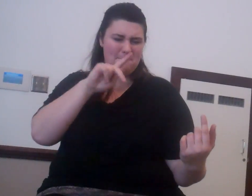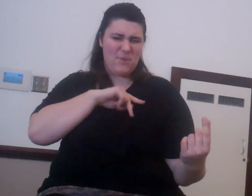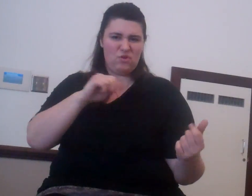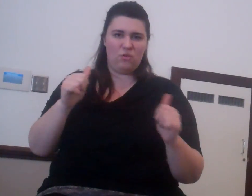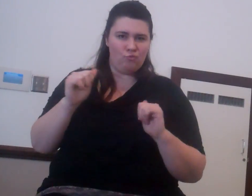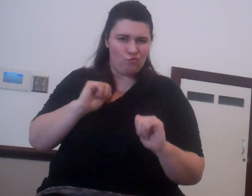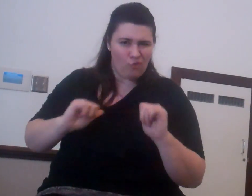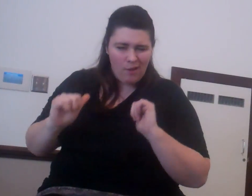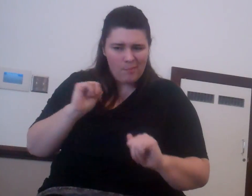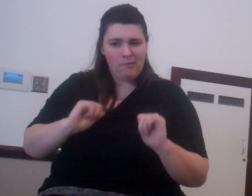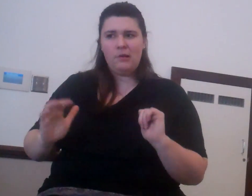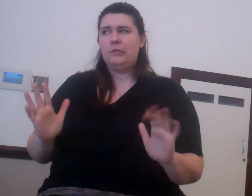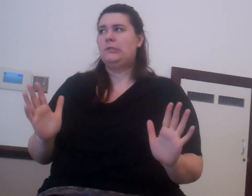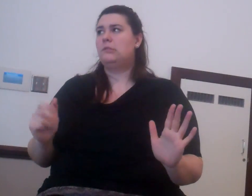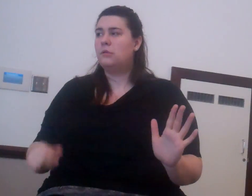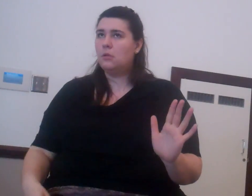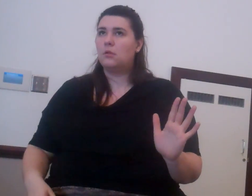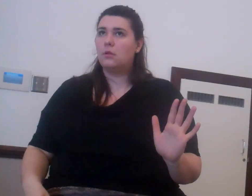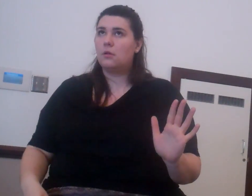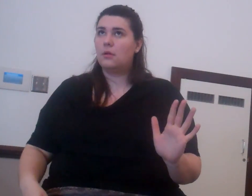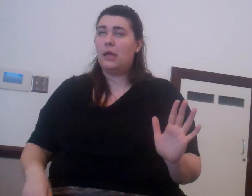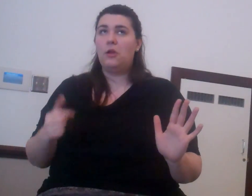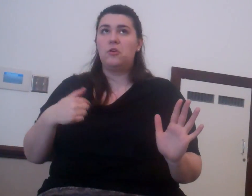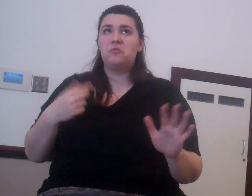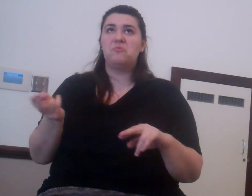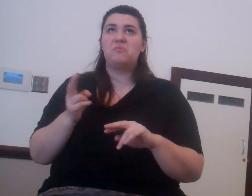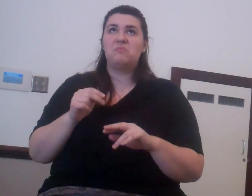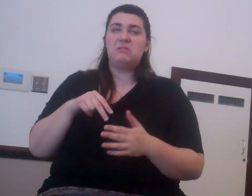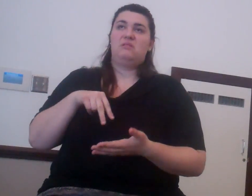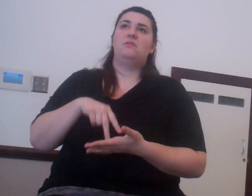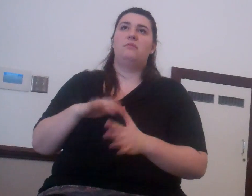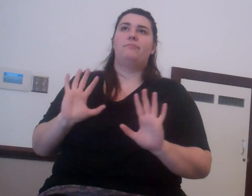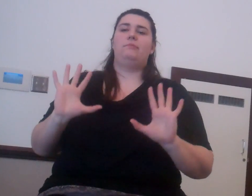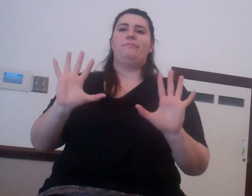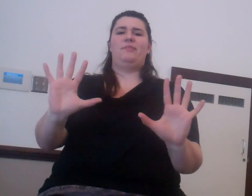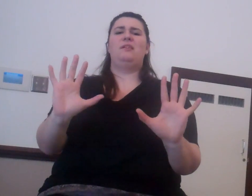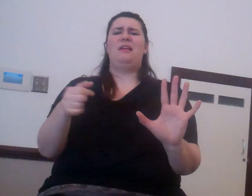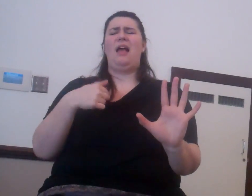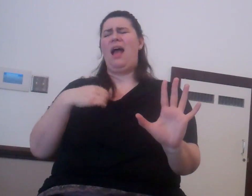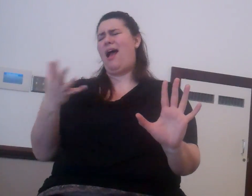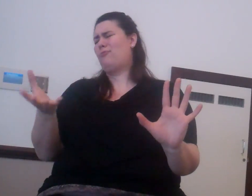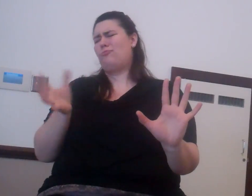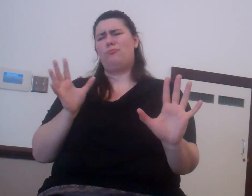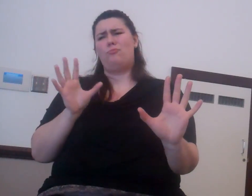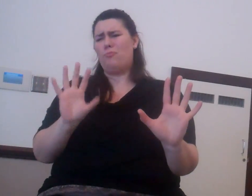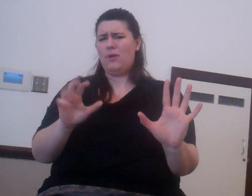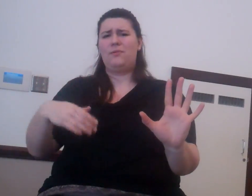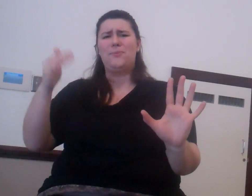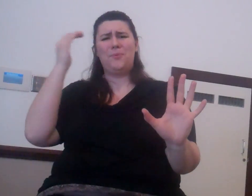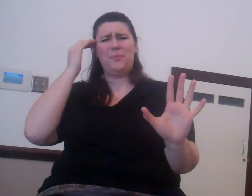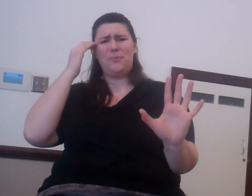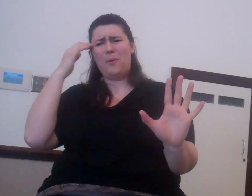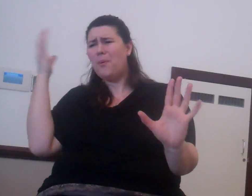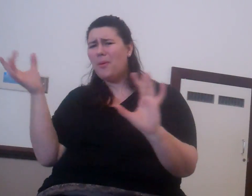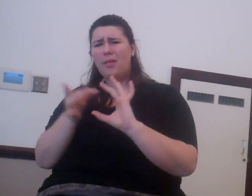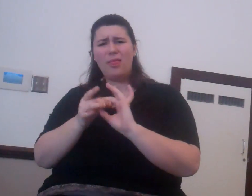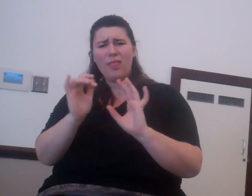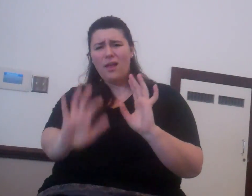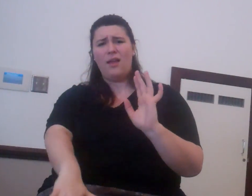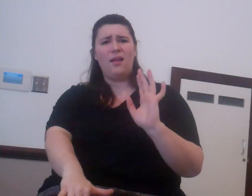I don't really need to know about that right now. Like, it has nothing to do with work, and please just leave me out of it. Okay, good. What about if you break